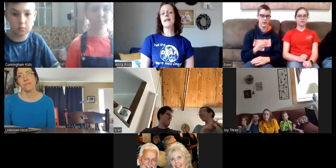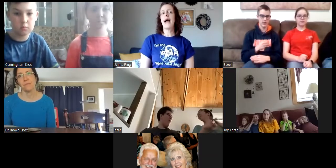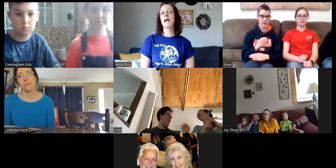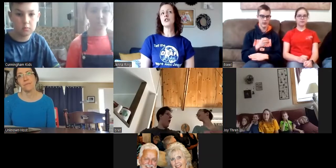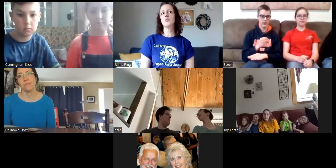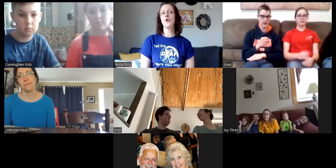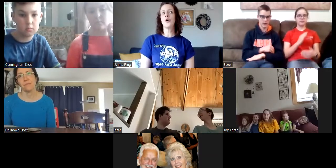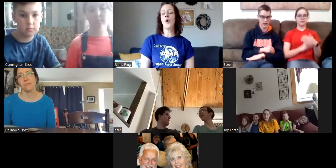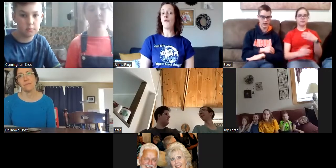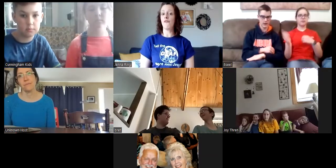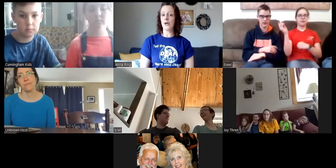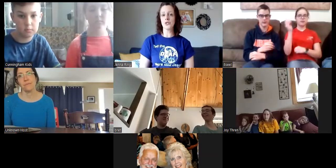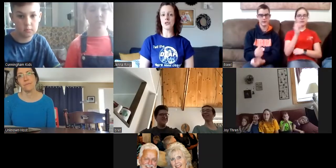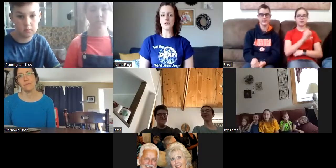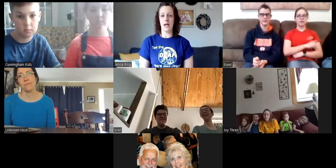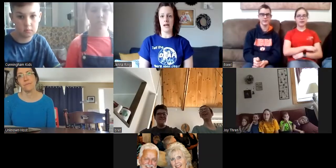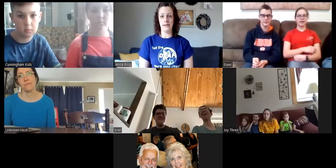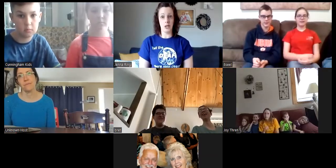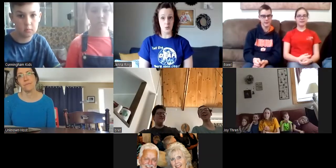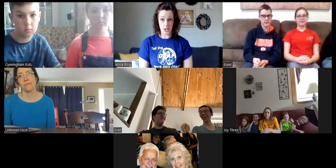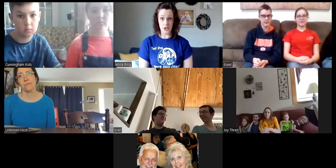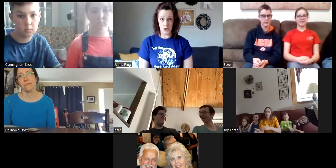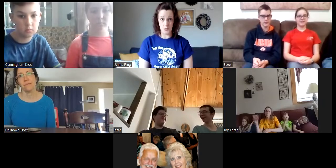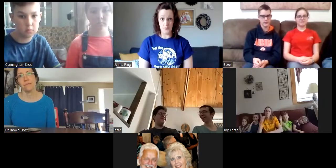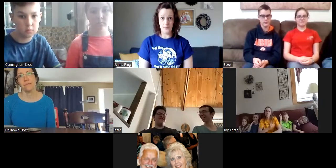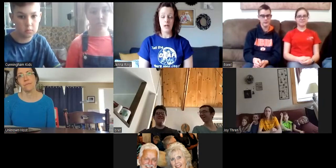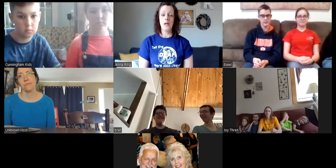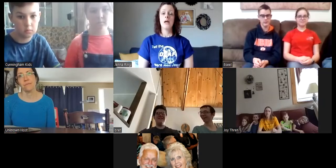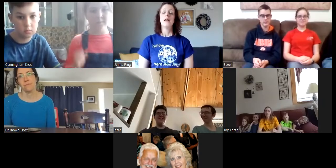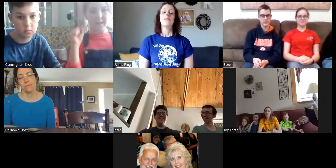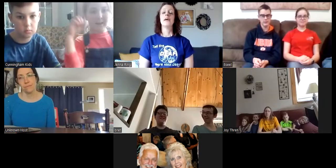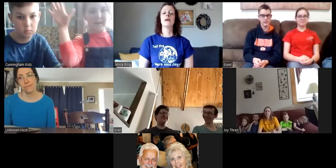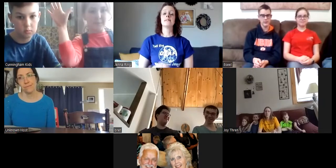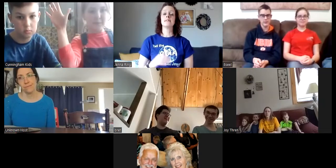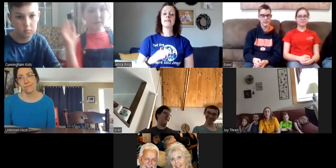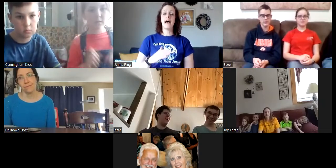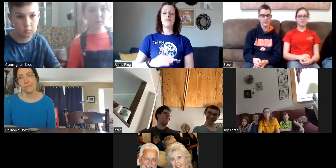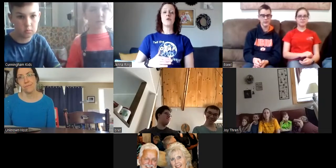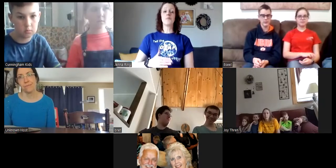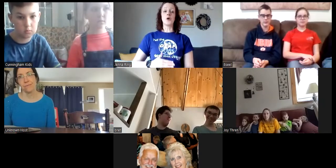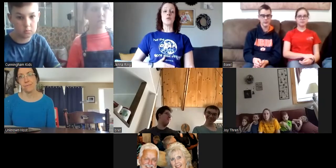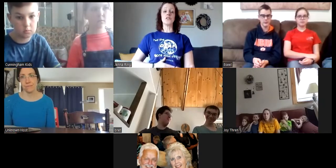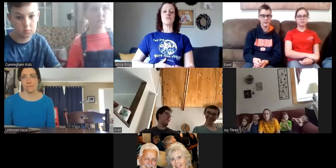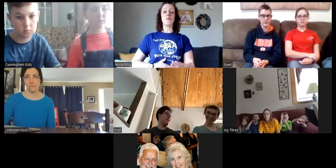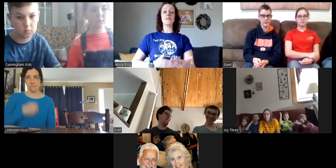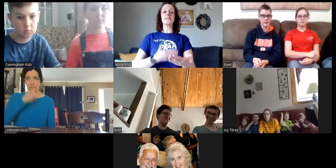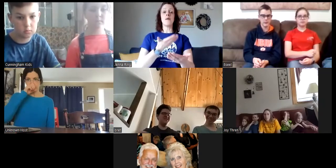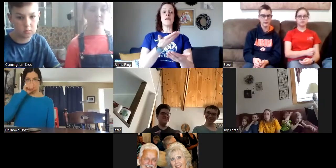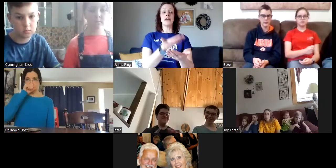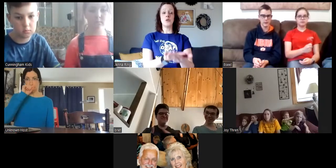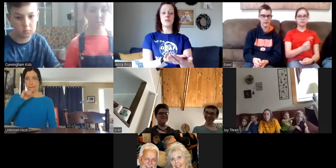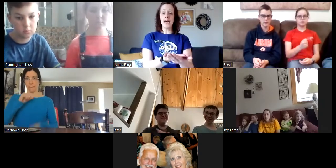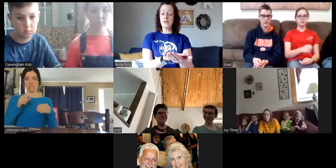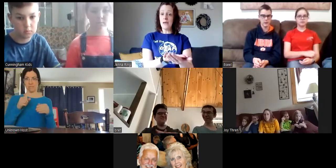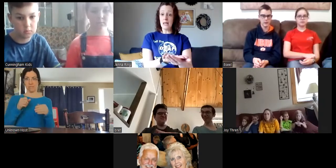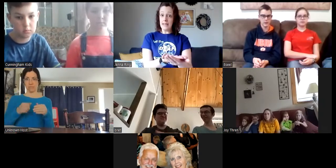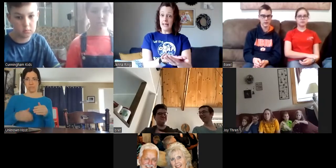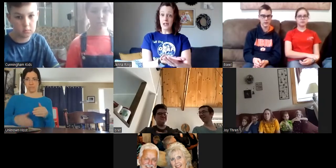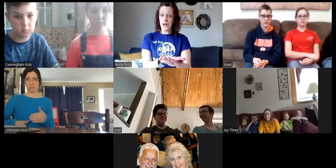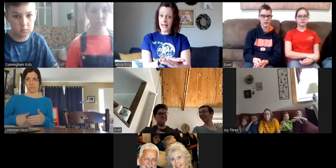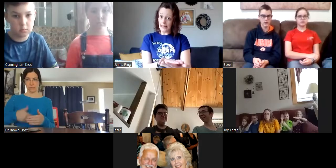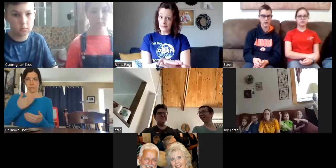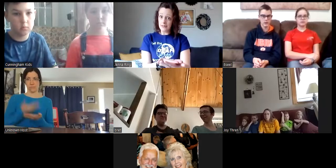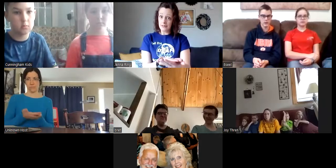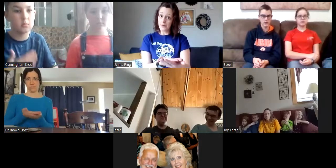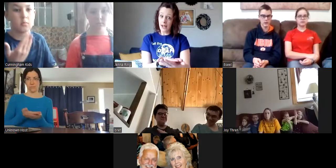there is an actual official sign that you can do. There is the sign for birth, which is from the stomach and you lay the baby